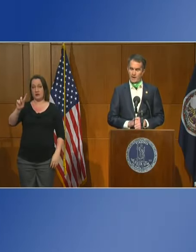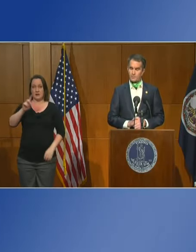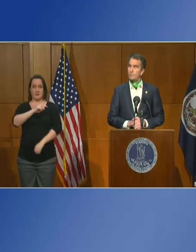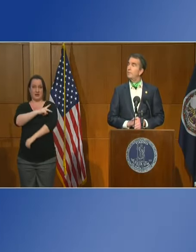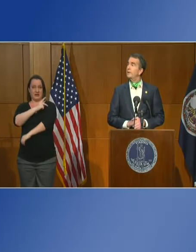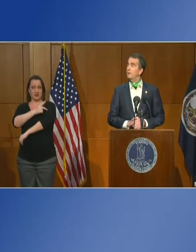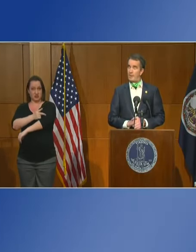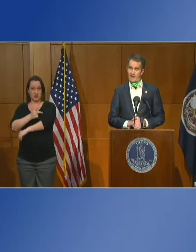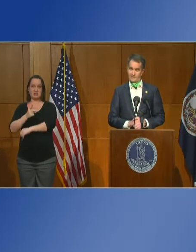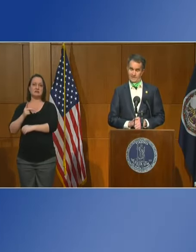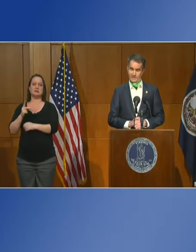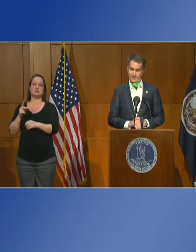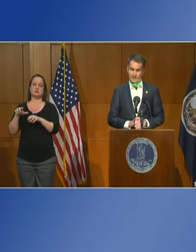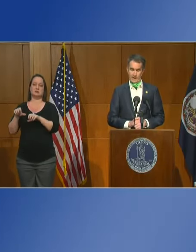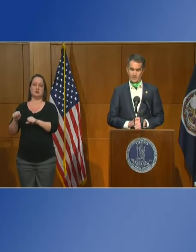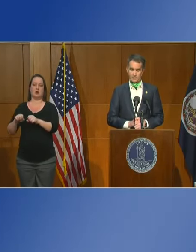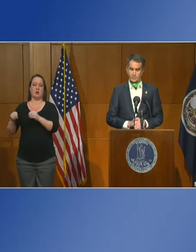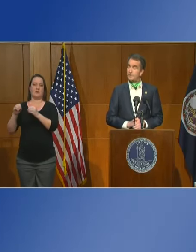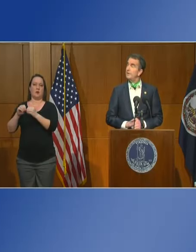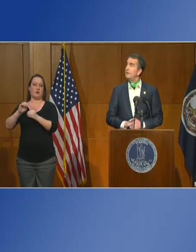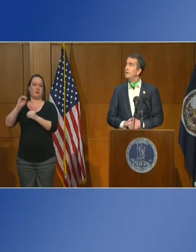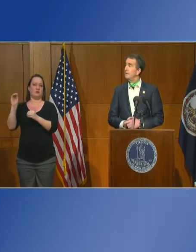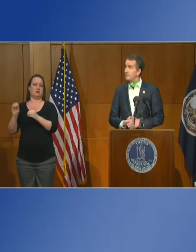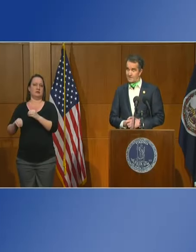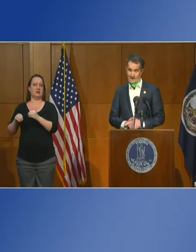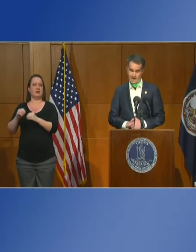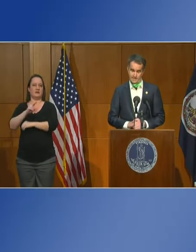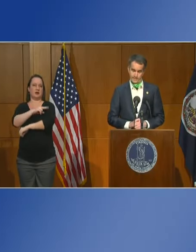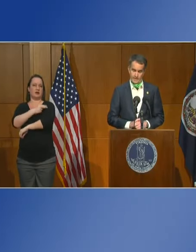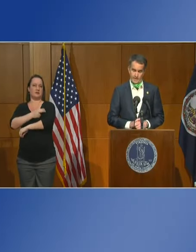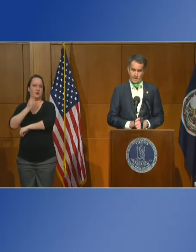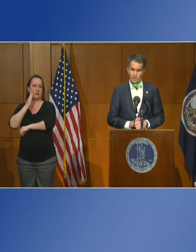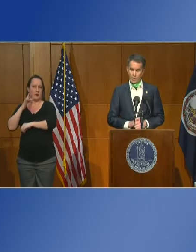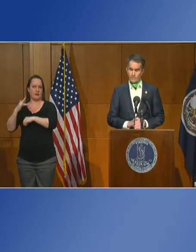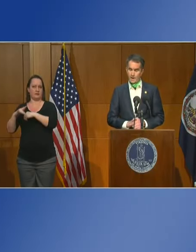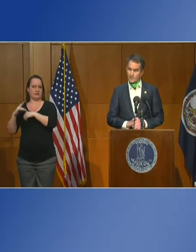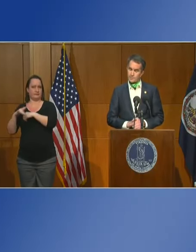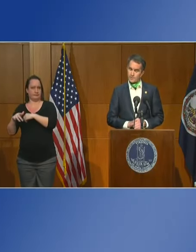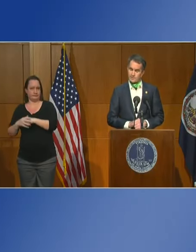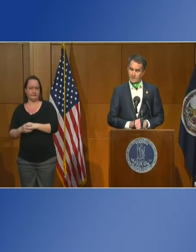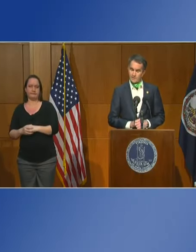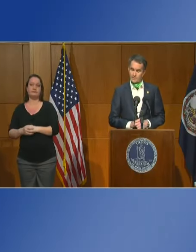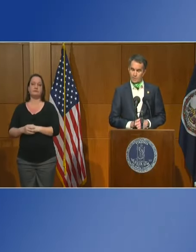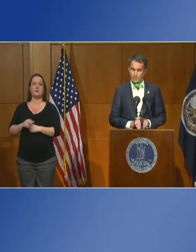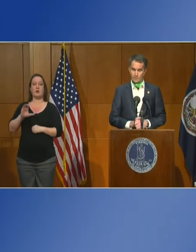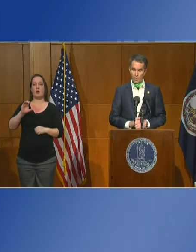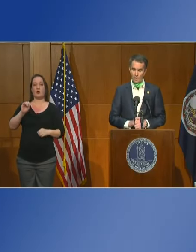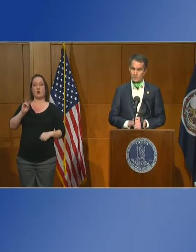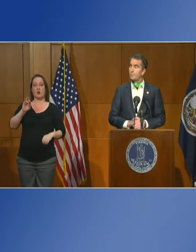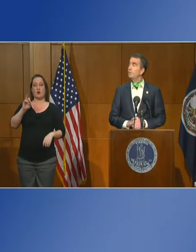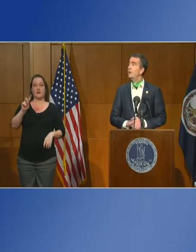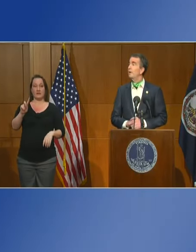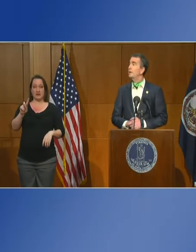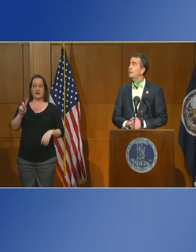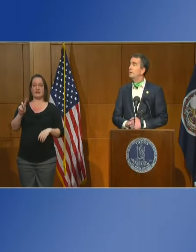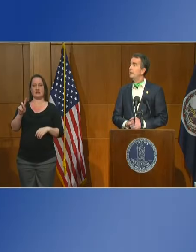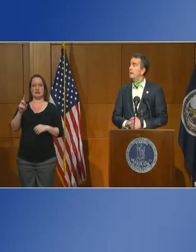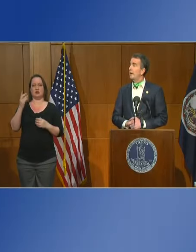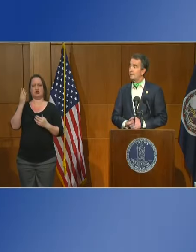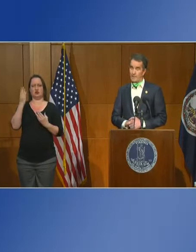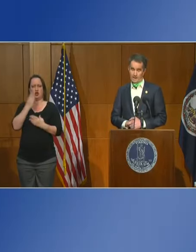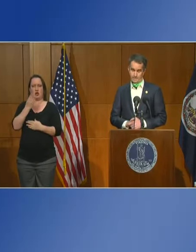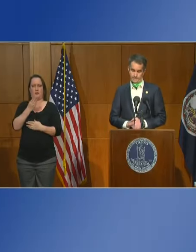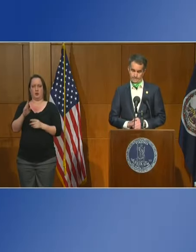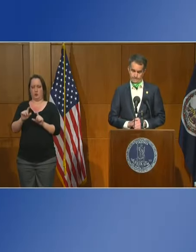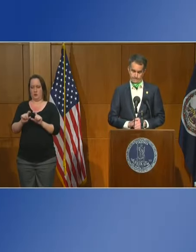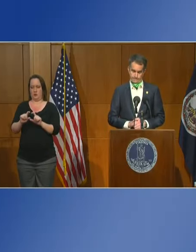region's hospital bed capacity, as you'll see in this slide. COVID hospitalizations are the darkest blue area